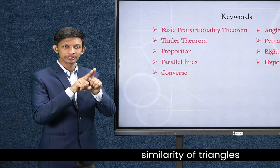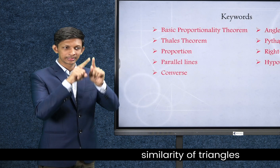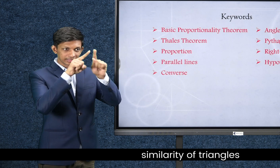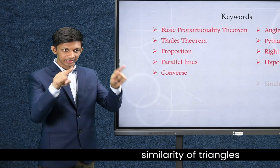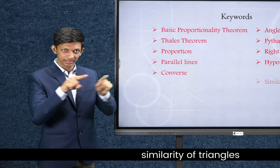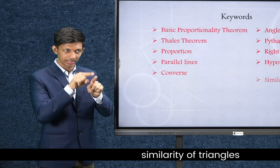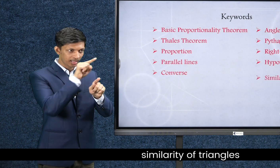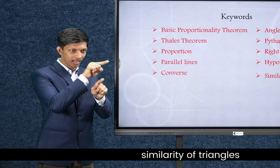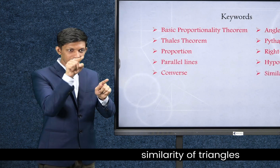similarity of triangles.